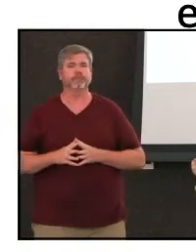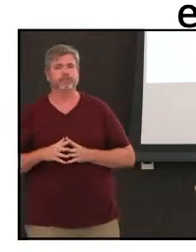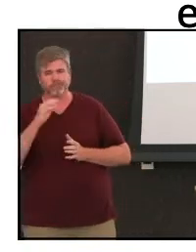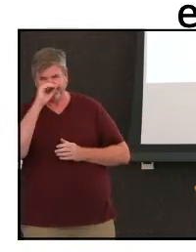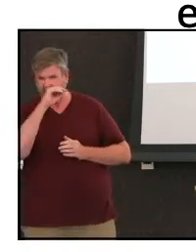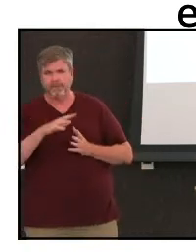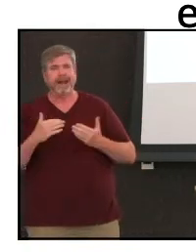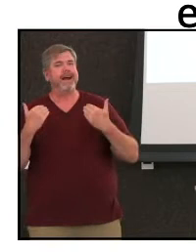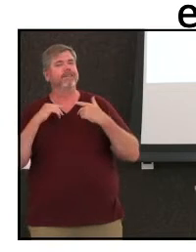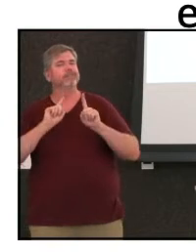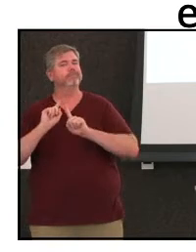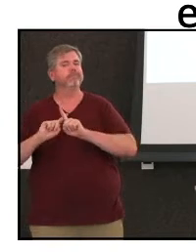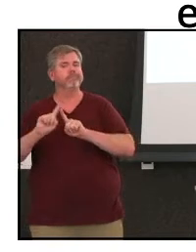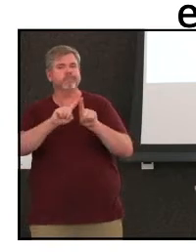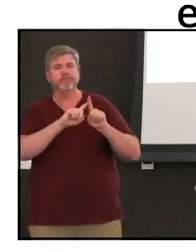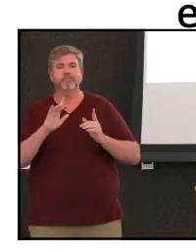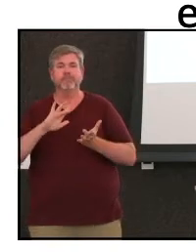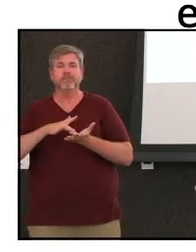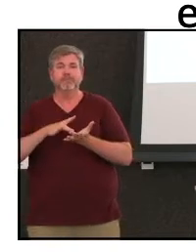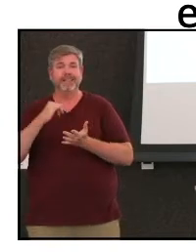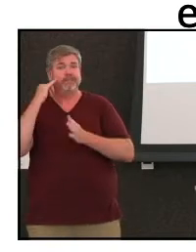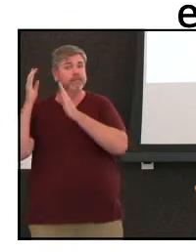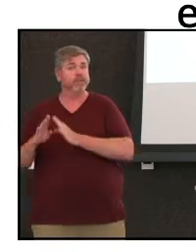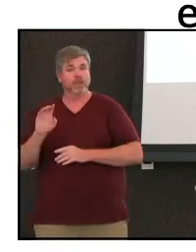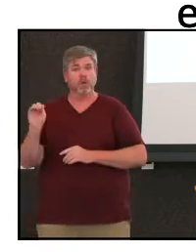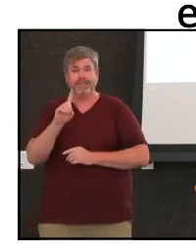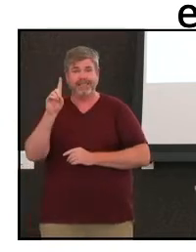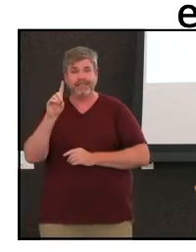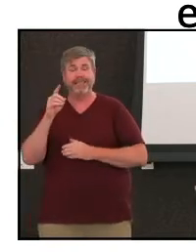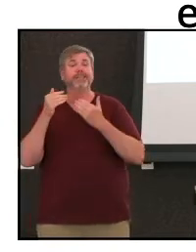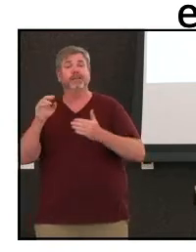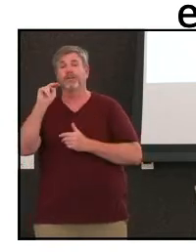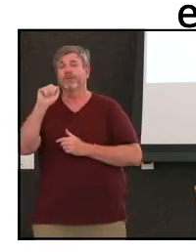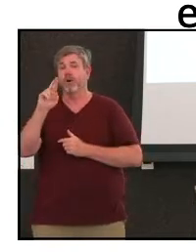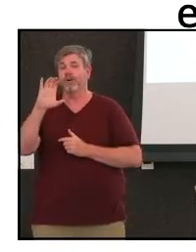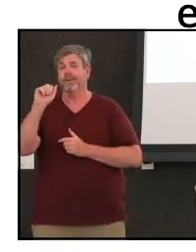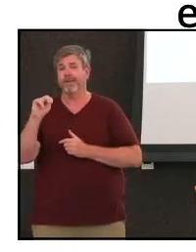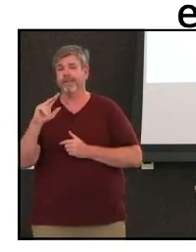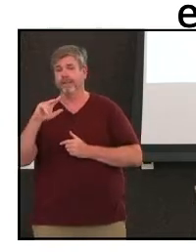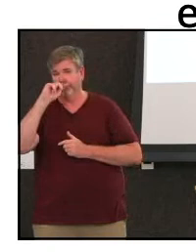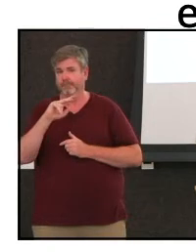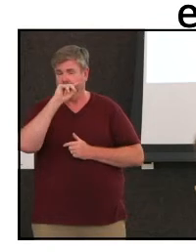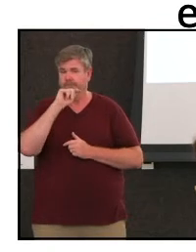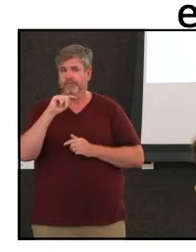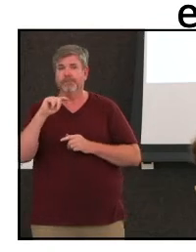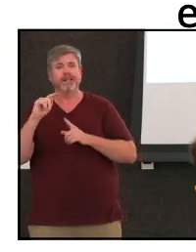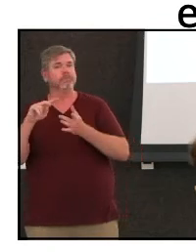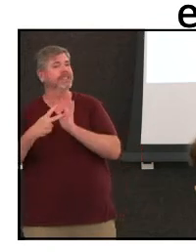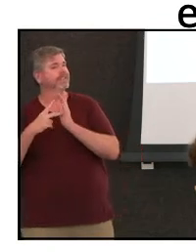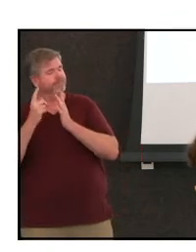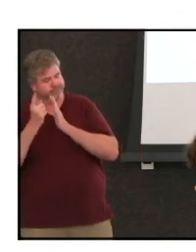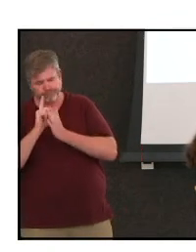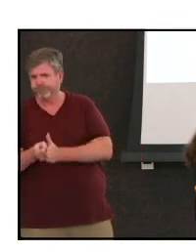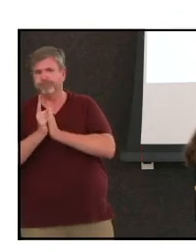overdoses and we bring them back, treatment starts after that. And there are a number of treatment options. Okay, next.